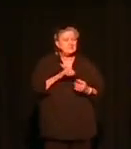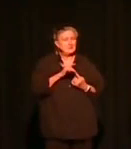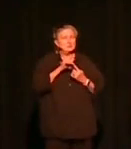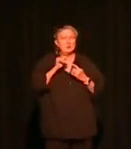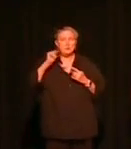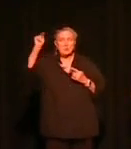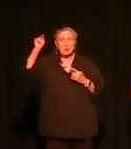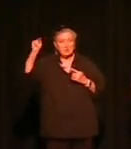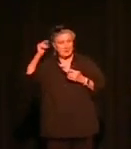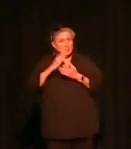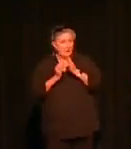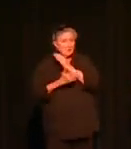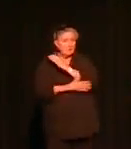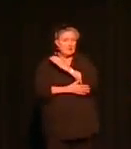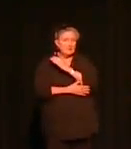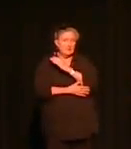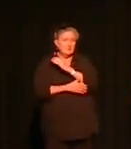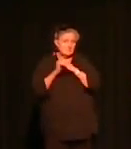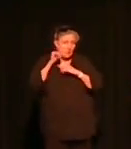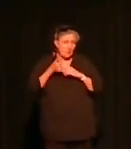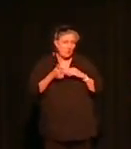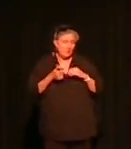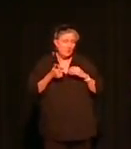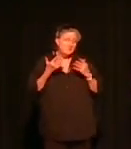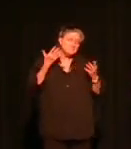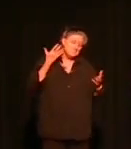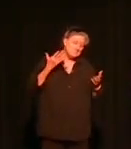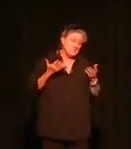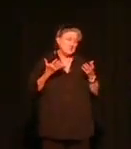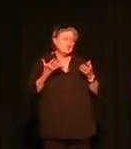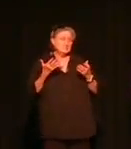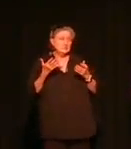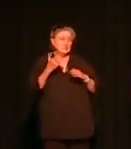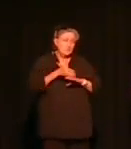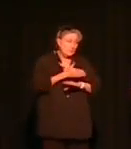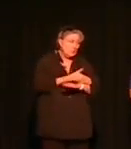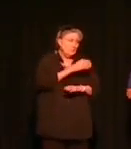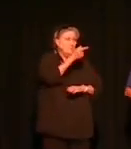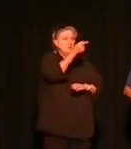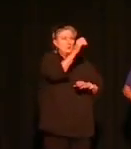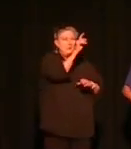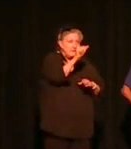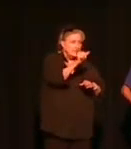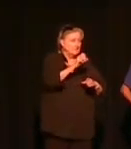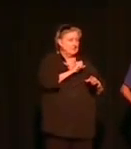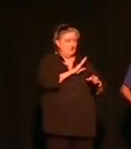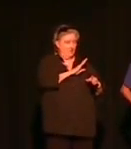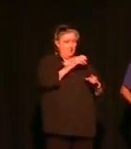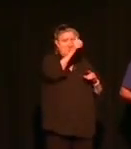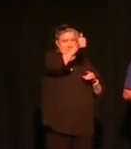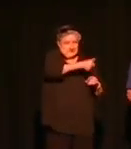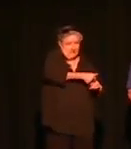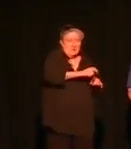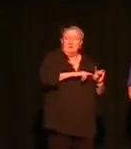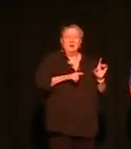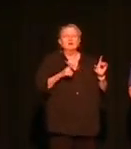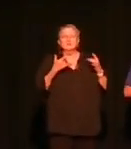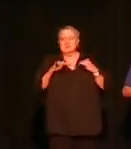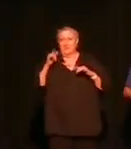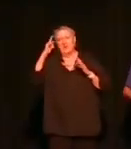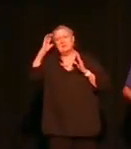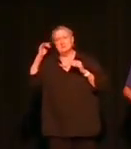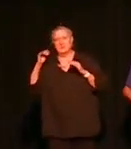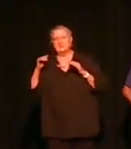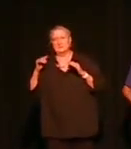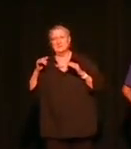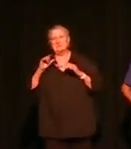county tomorrow, and possibly improve in Goleta and Santa Barbara. But we're still expecting,